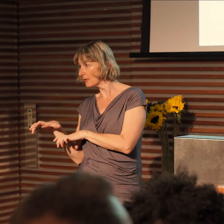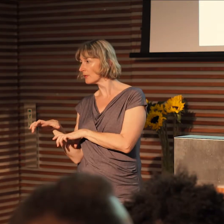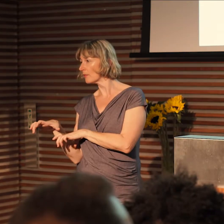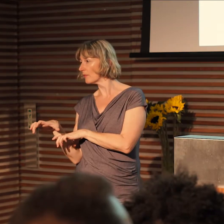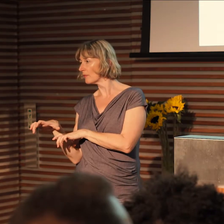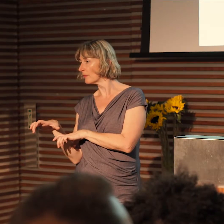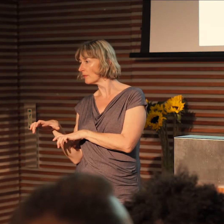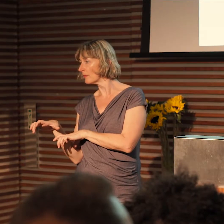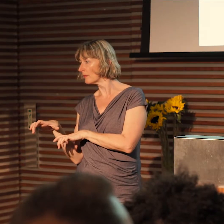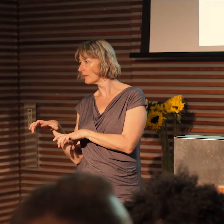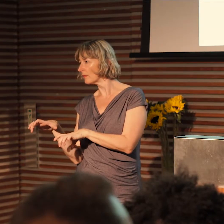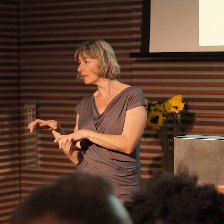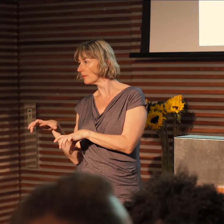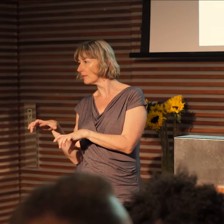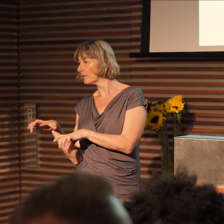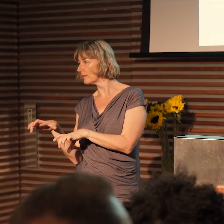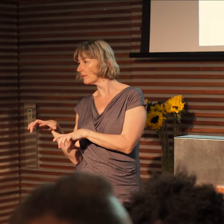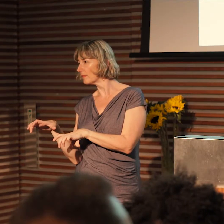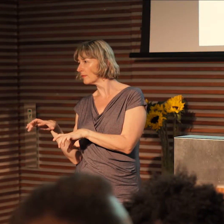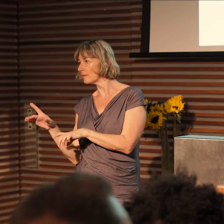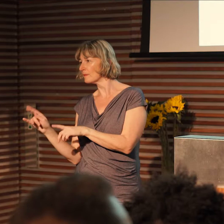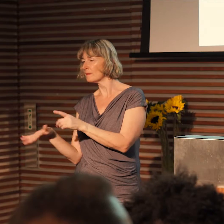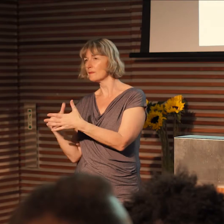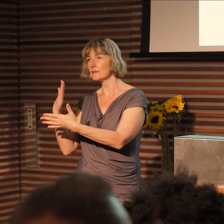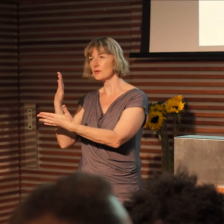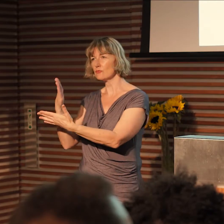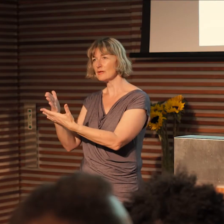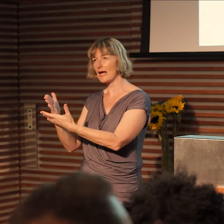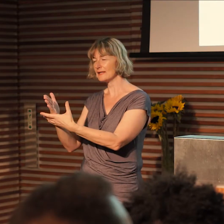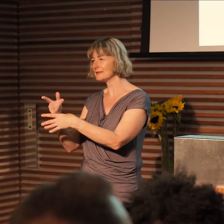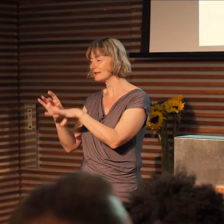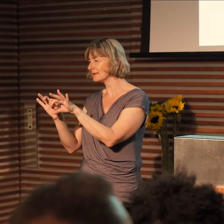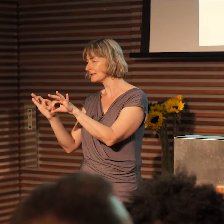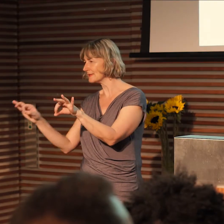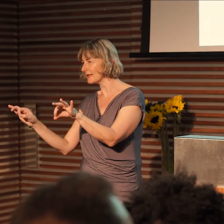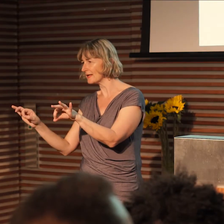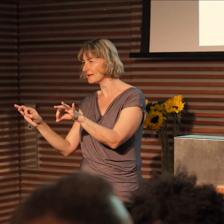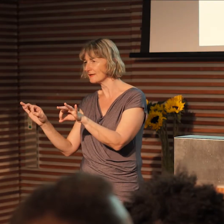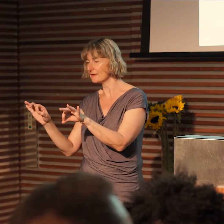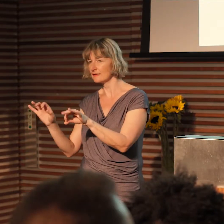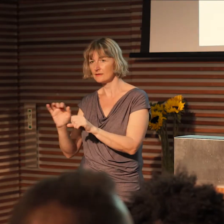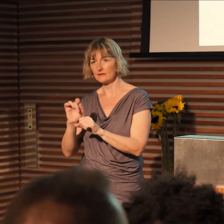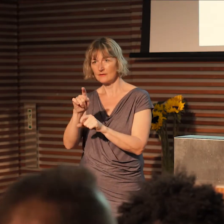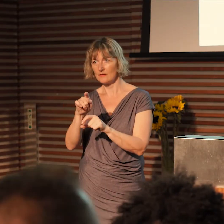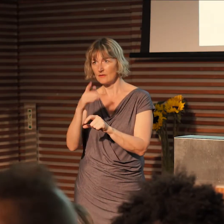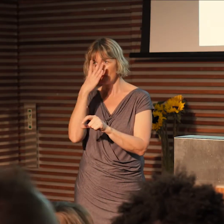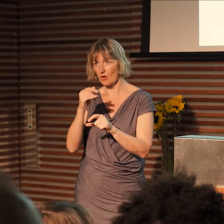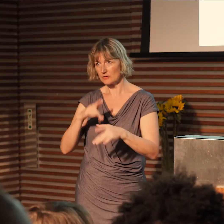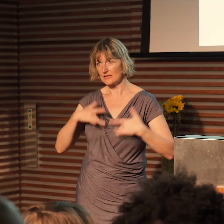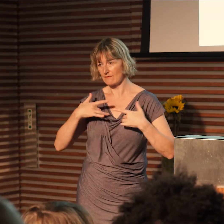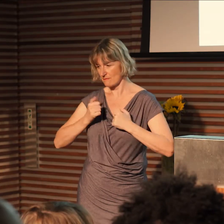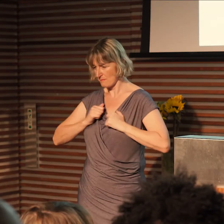listen. The fabric of reality is taut but thin, and our two lives intertwine. A